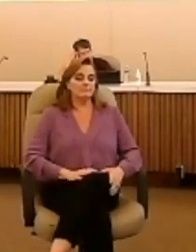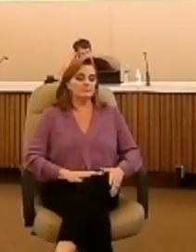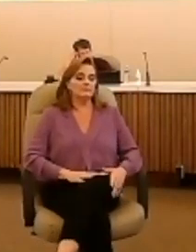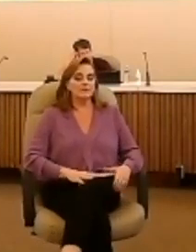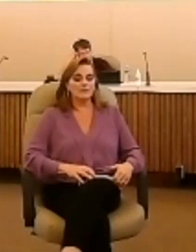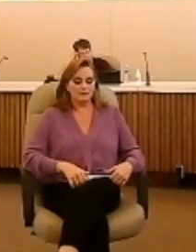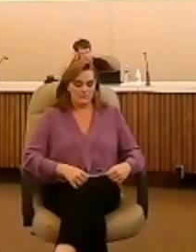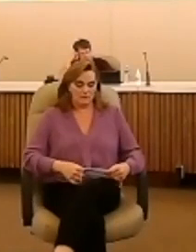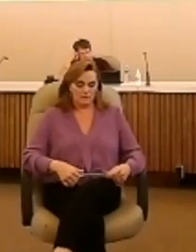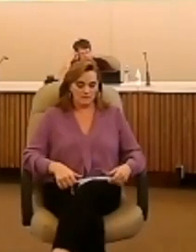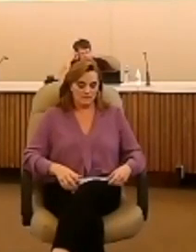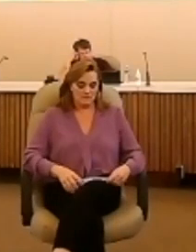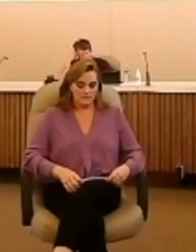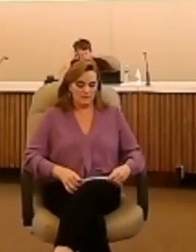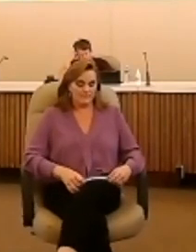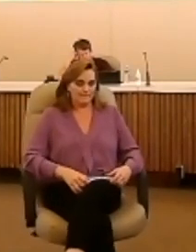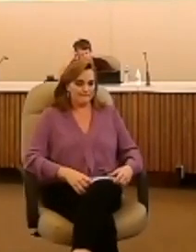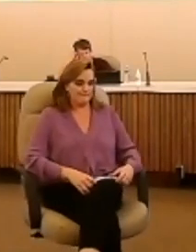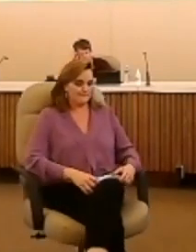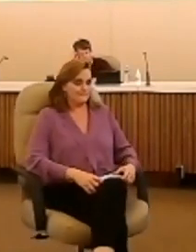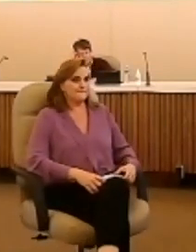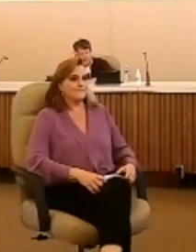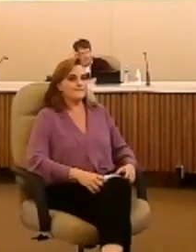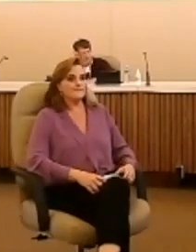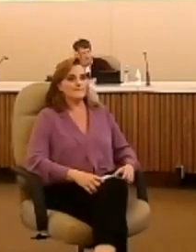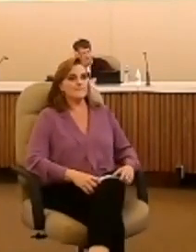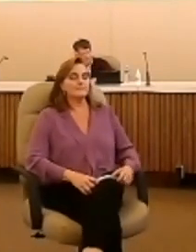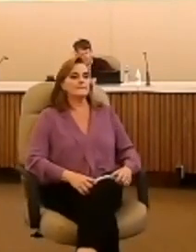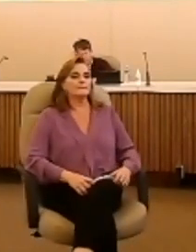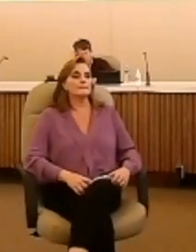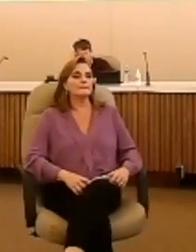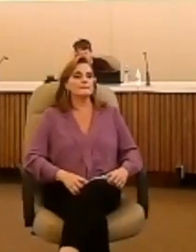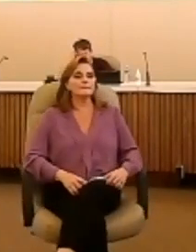not in the virtual audience. Any questions? right.